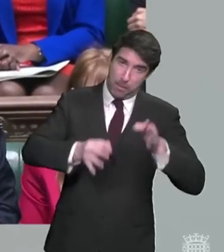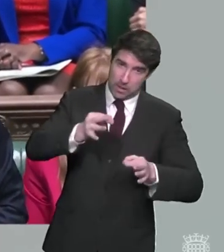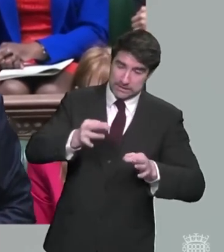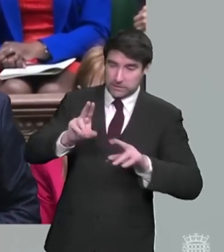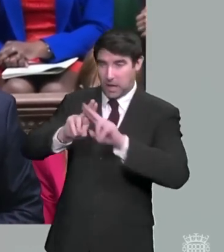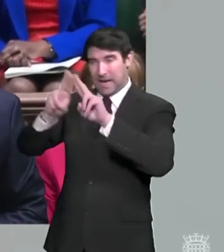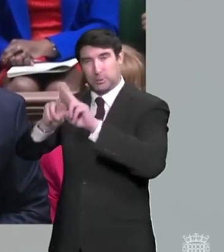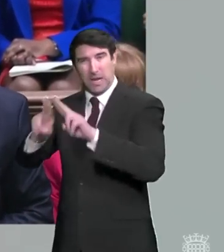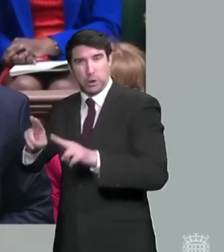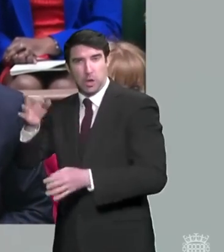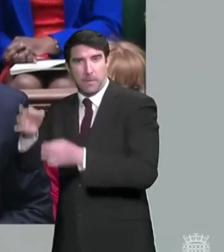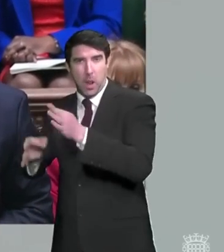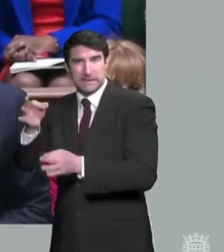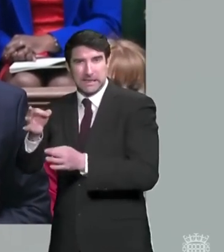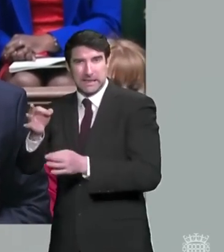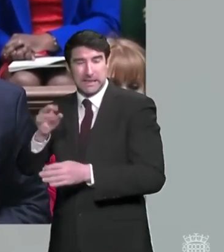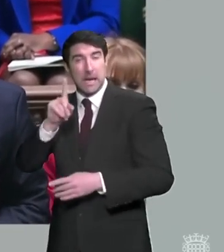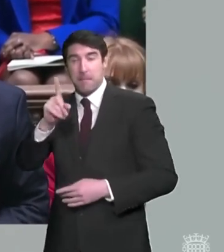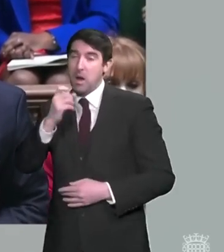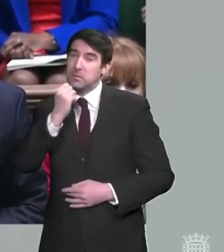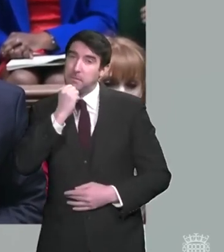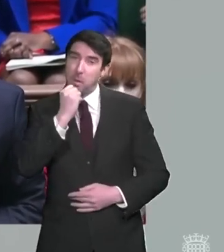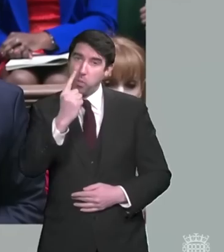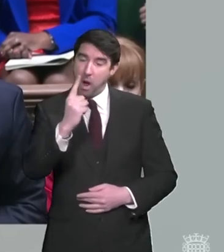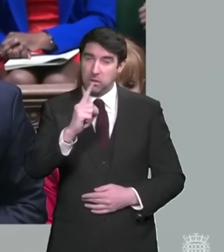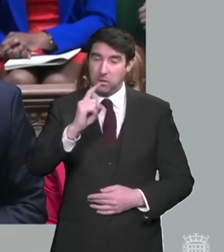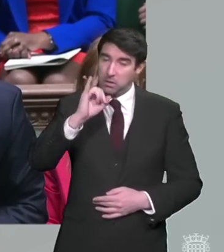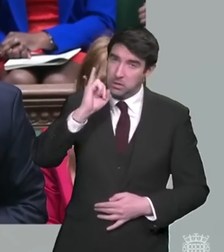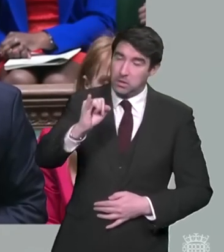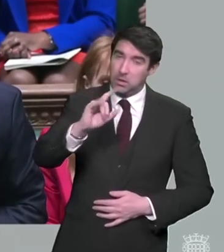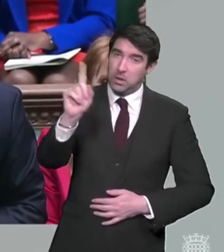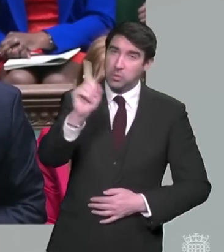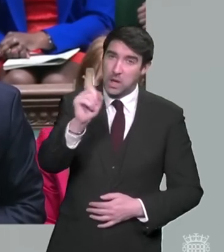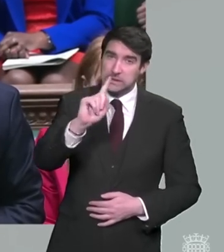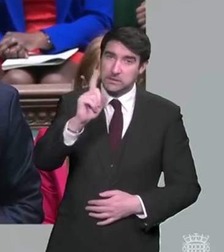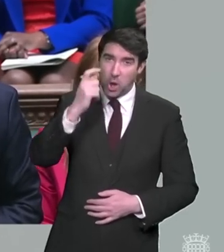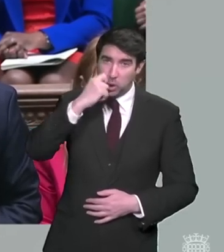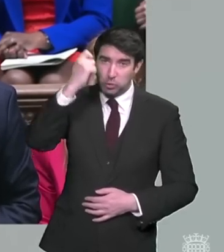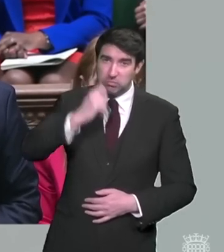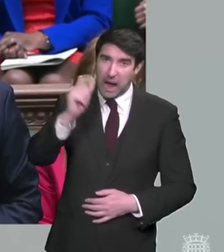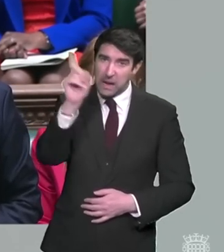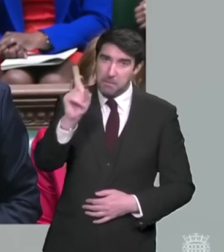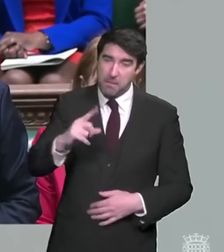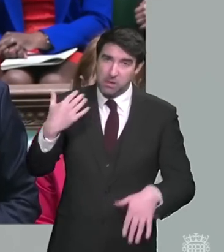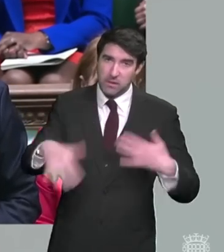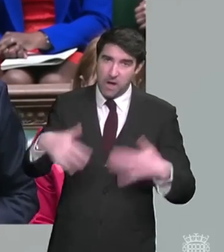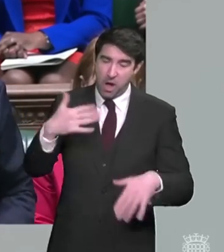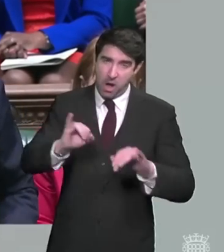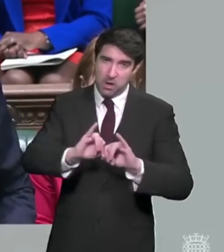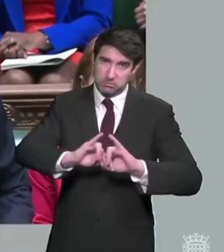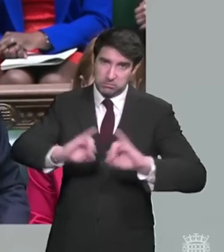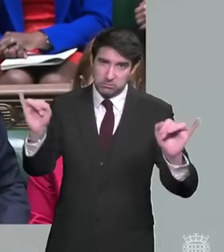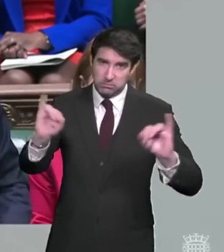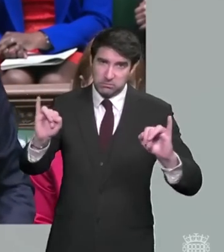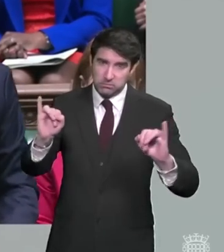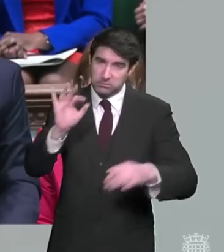none of those experiences compares to the pain and suffering of the people of Ukraine. Does the